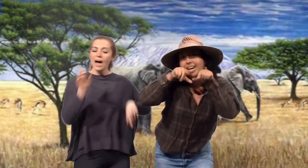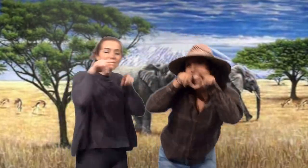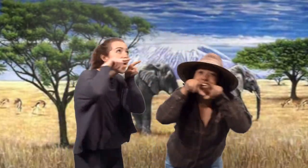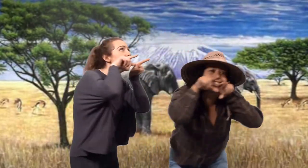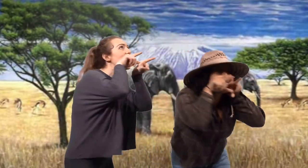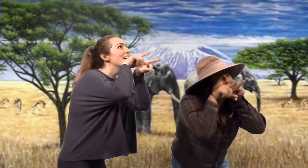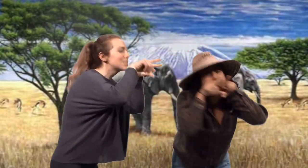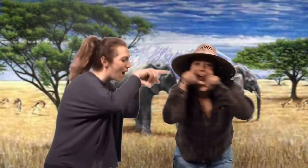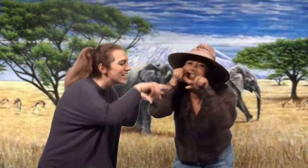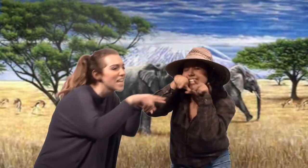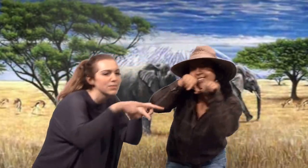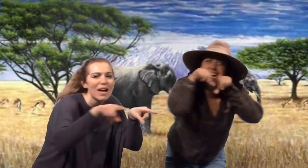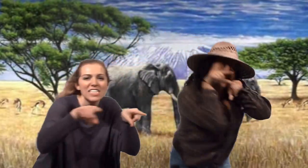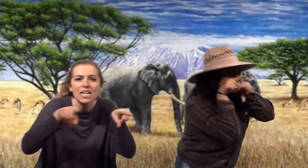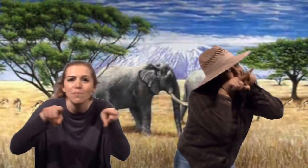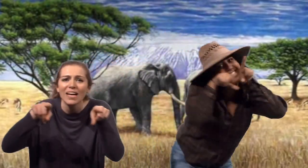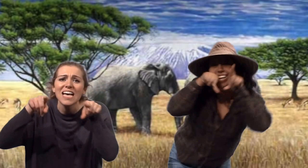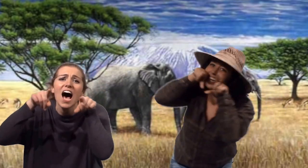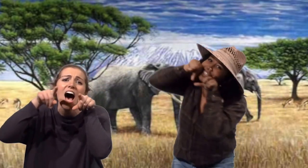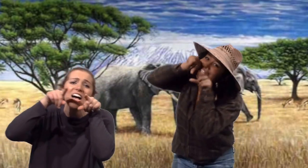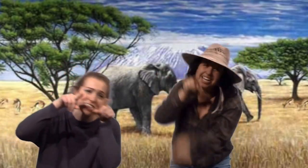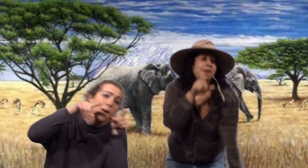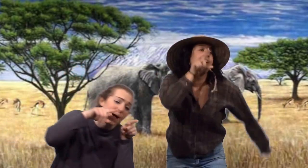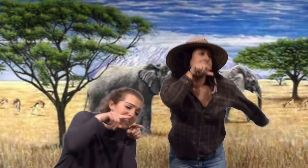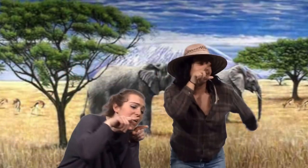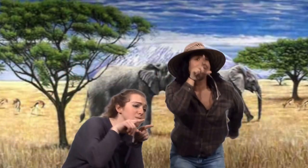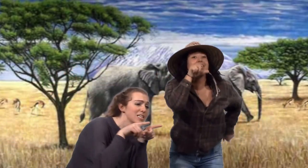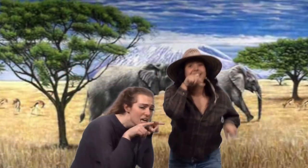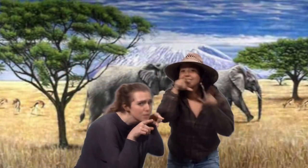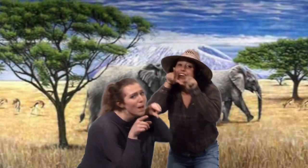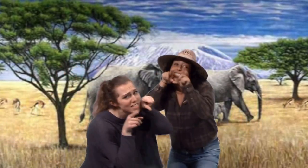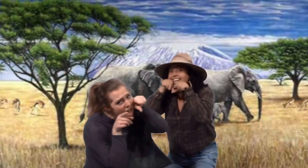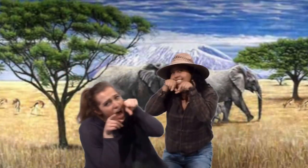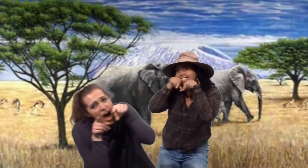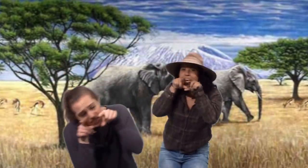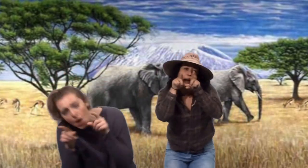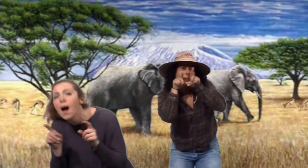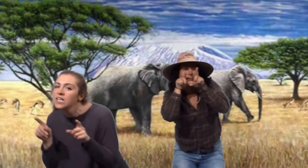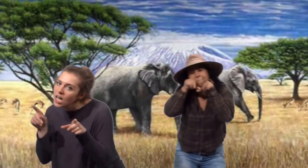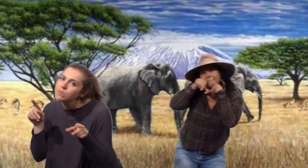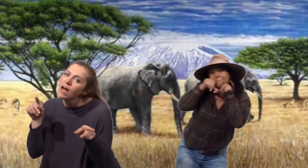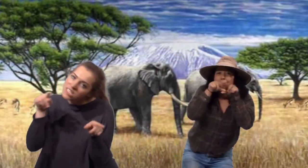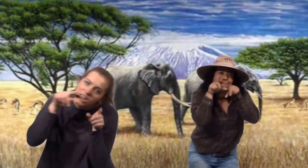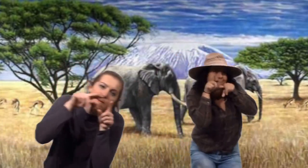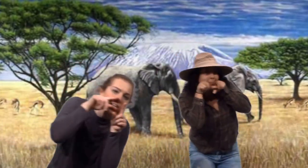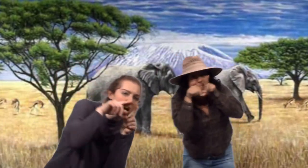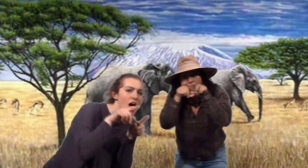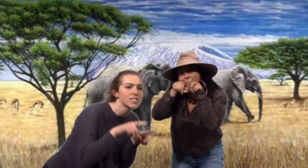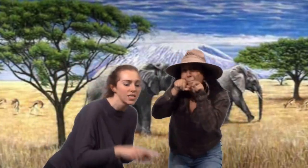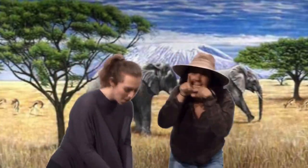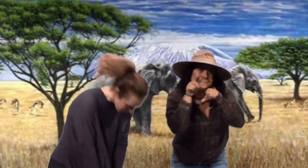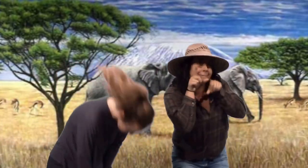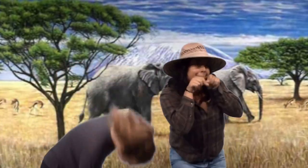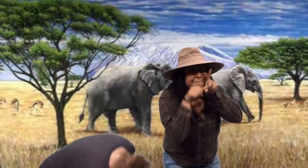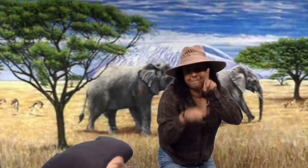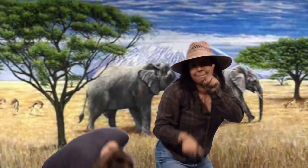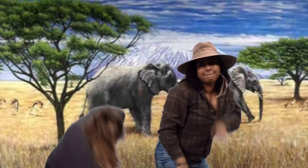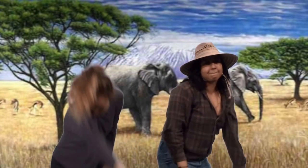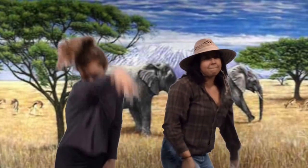suffocating. Cause of my tusks, my tusks, my tusks, my tusks, my lovely little tusks. My tusks, my tusks, my tusks, the